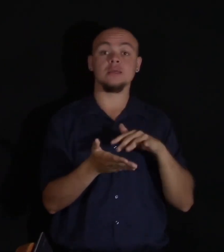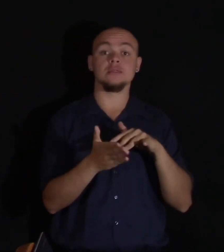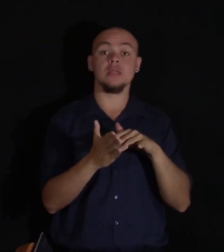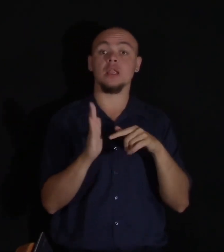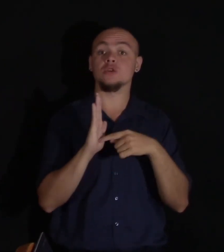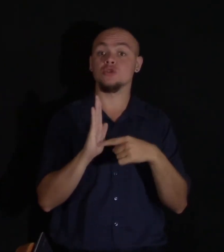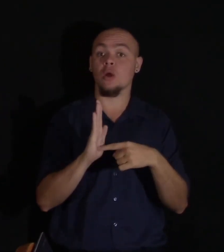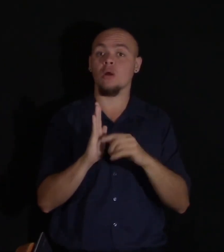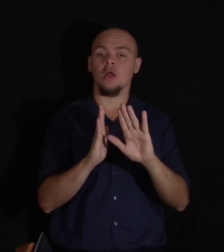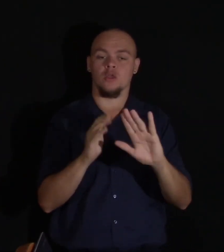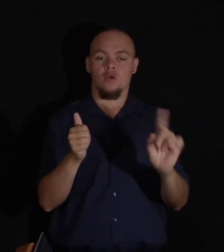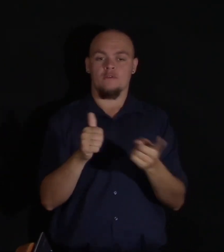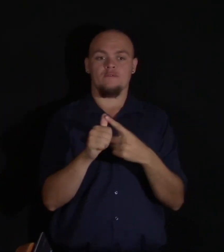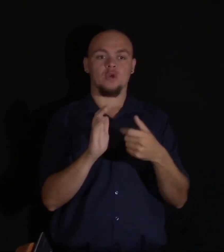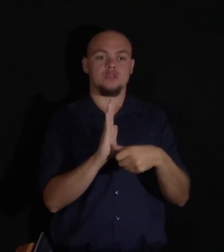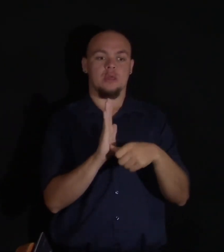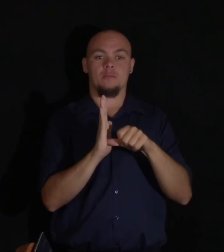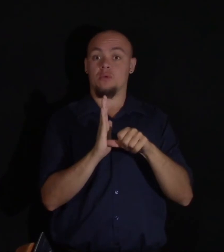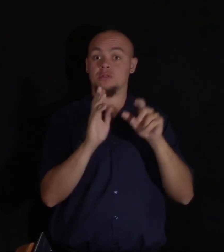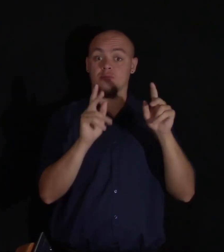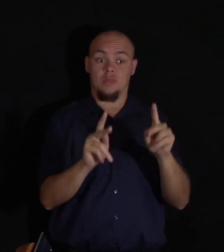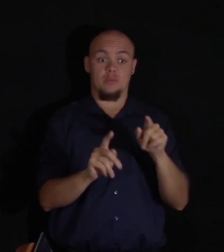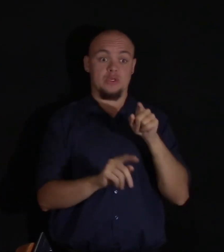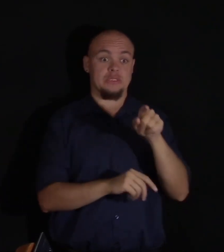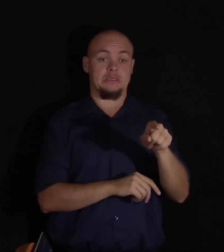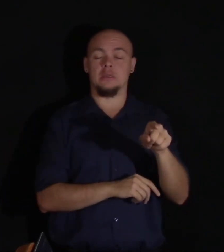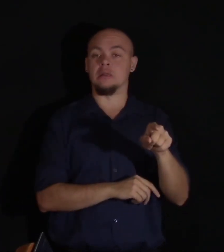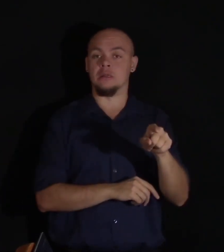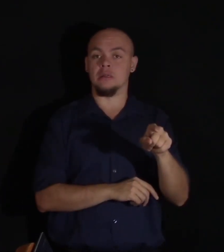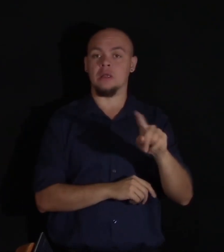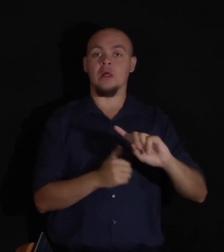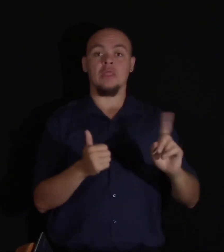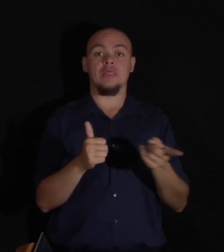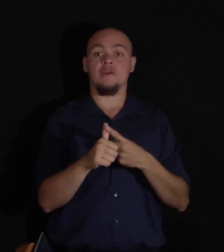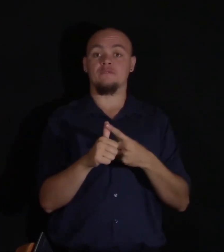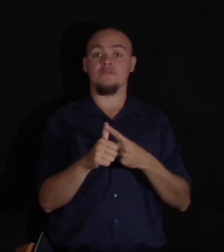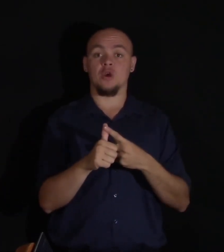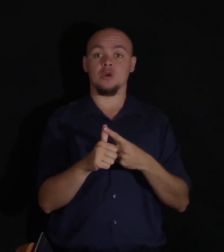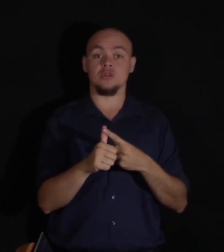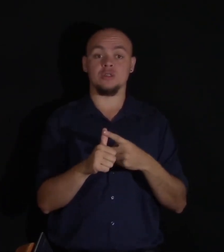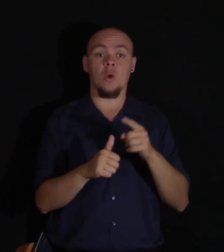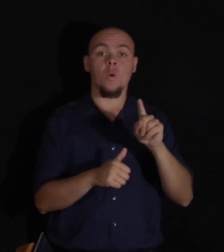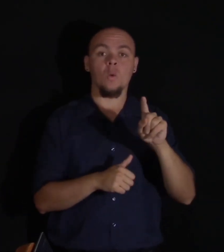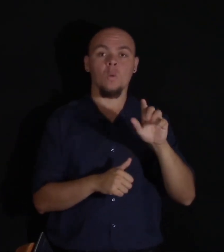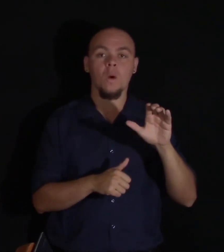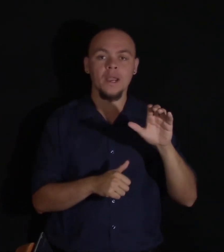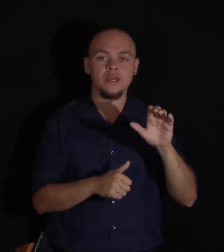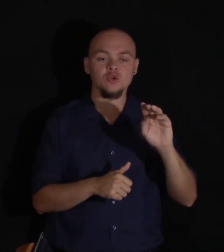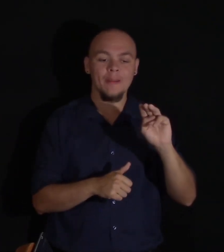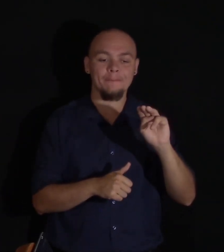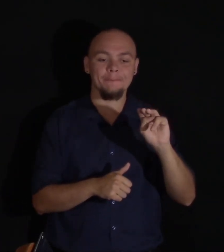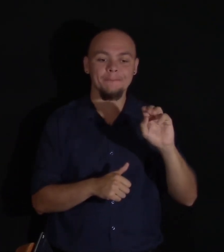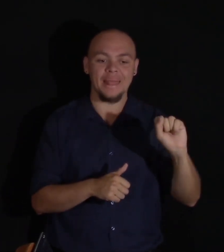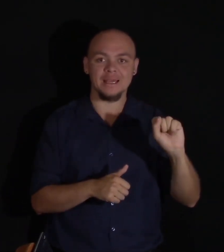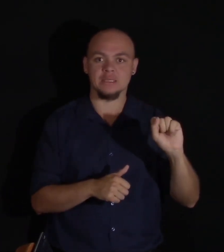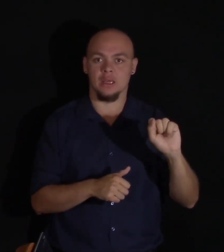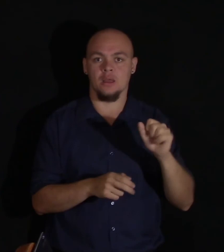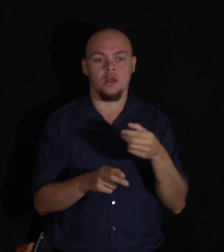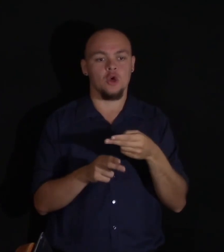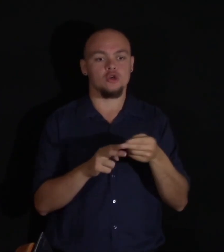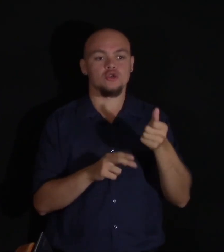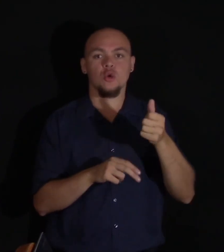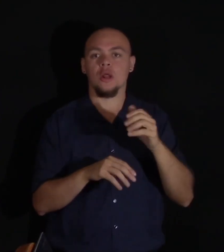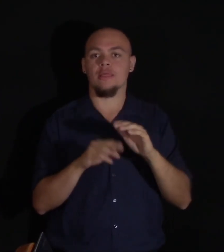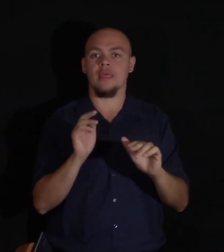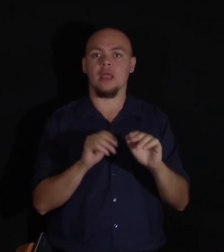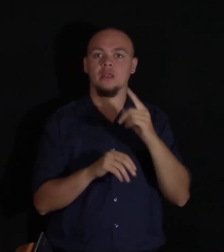you're forming your first impression of a person in the first 100 milliseconds. That is shorter than a